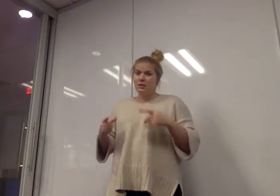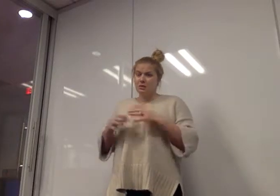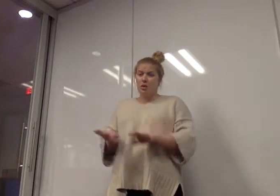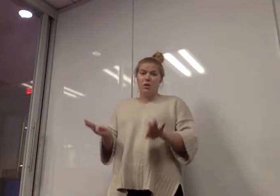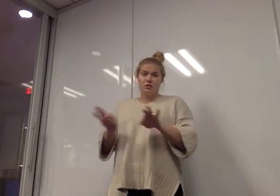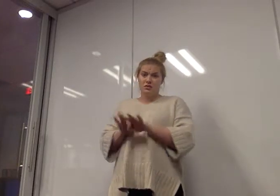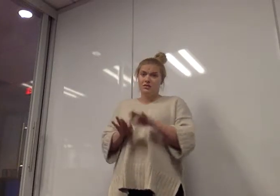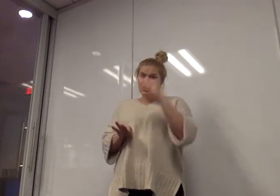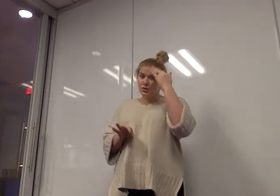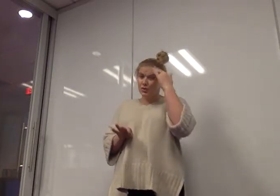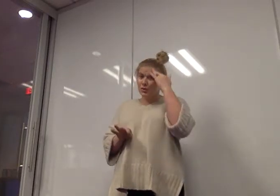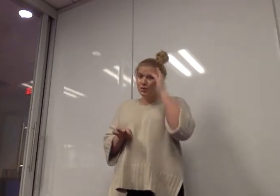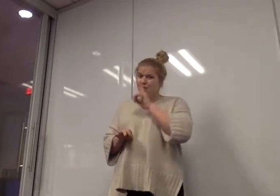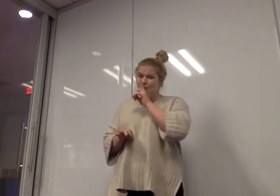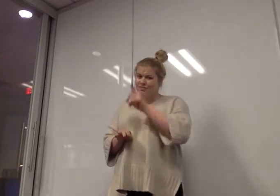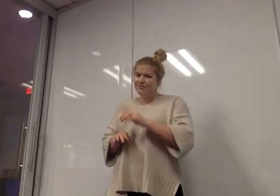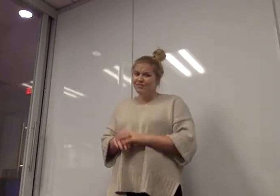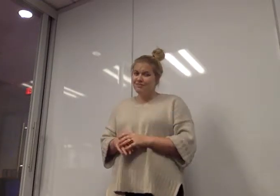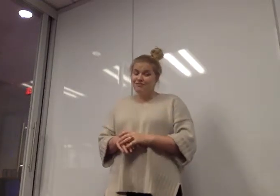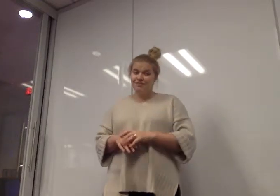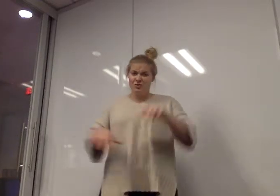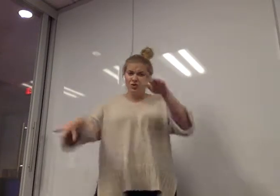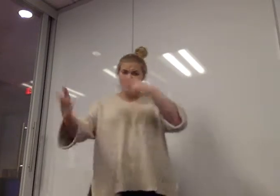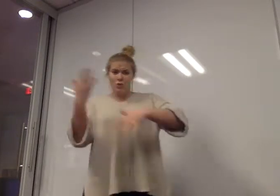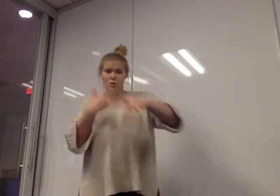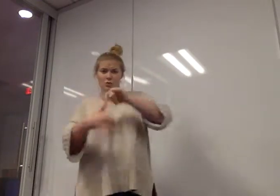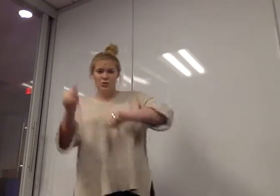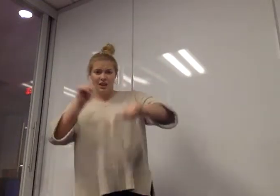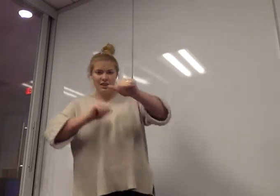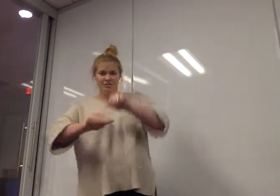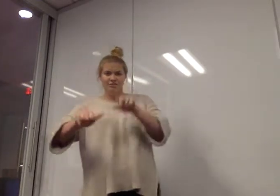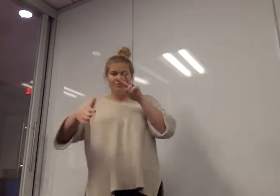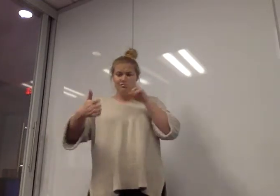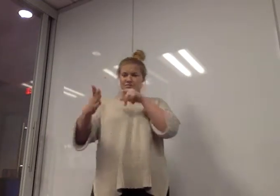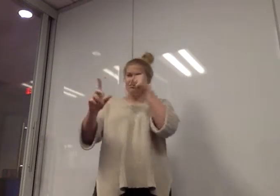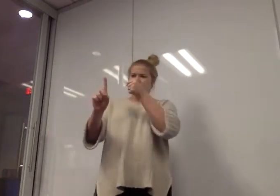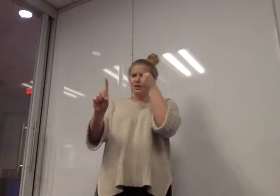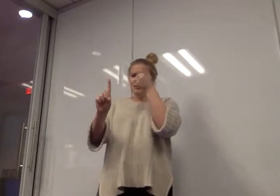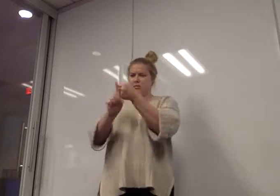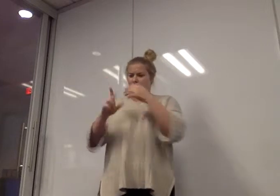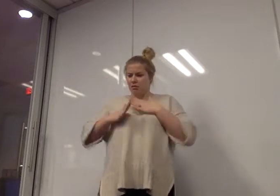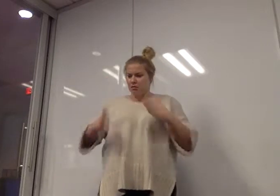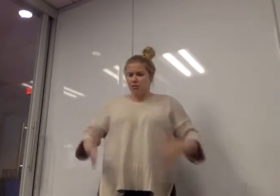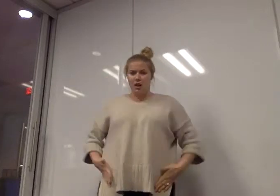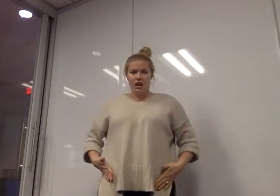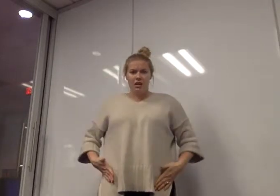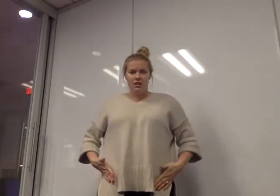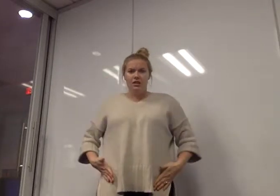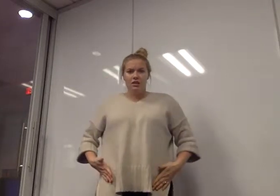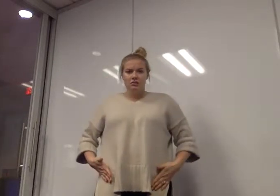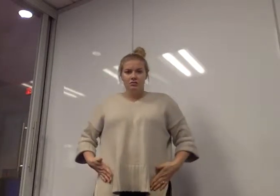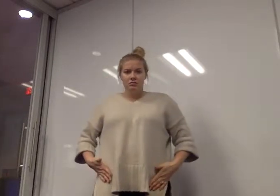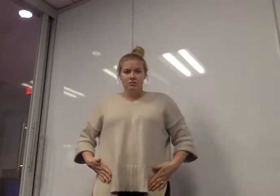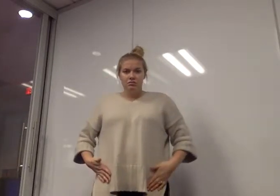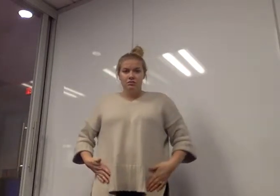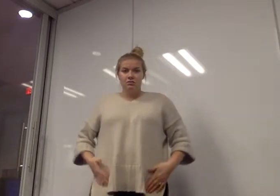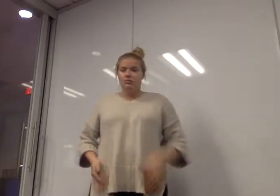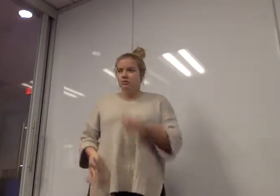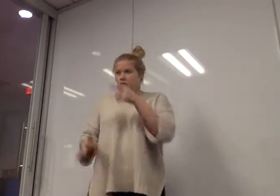social scientists have spent a lot of time looking at the effects of our body language or other people's body language on judgments. And we make